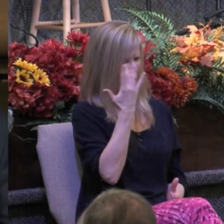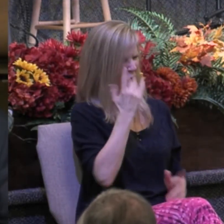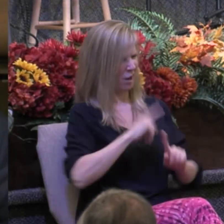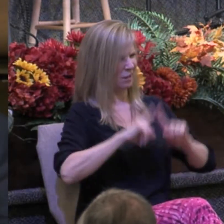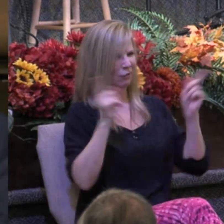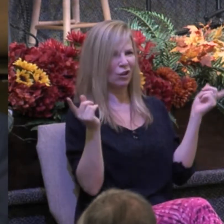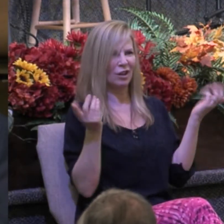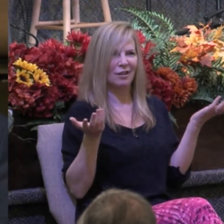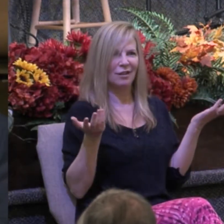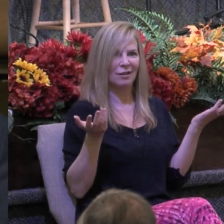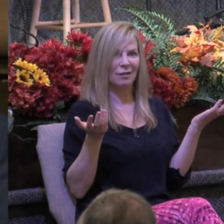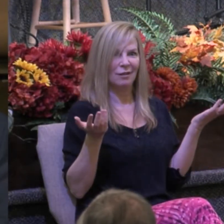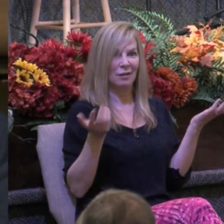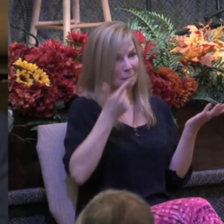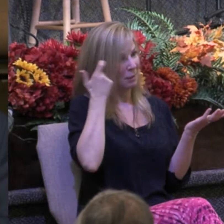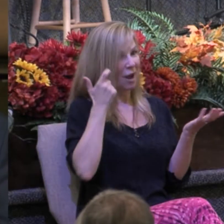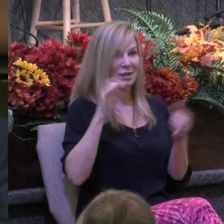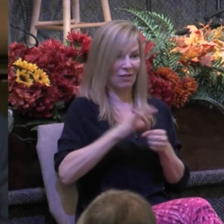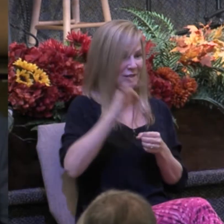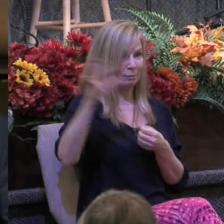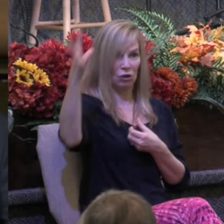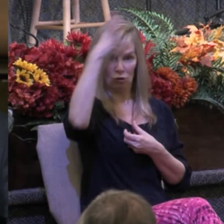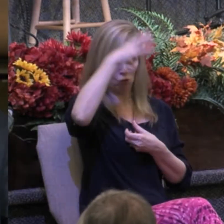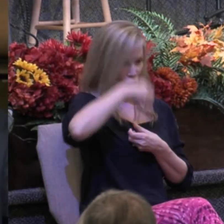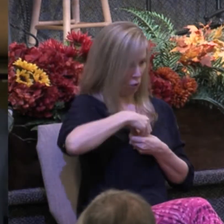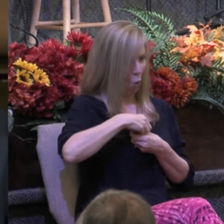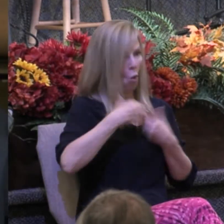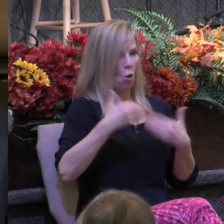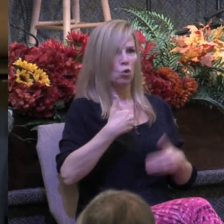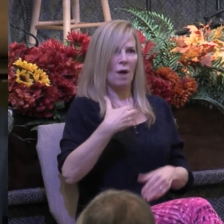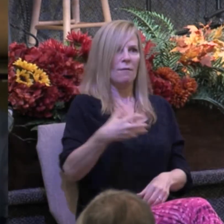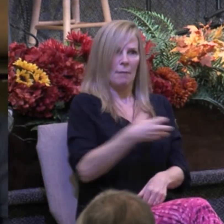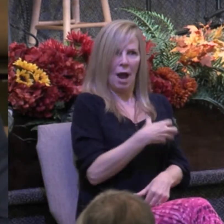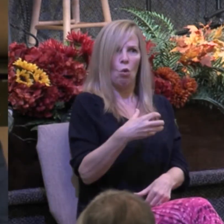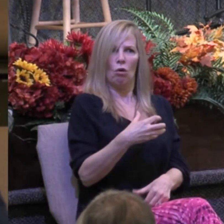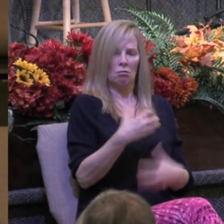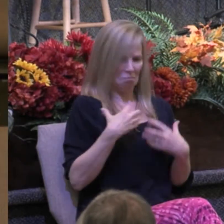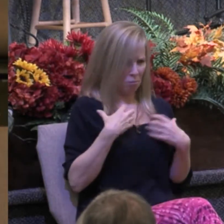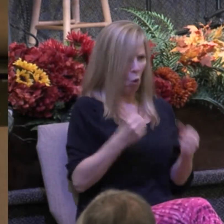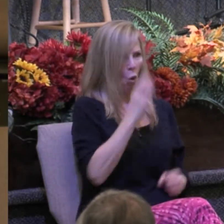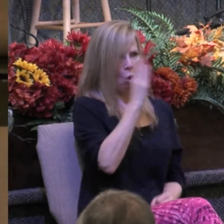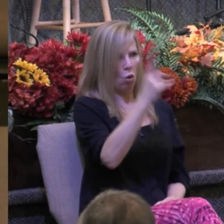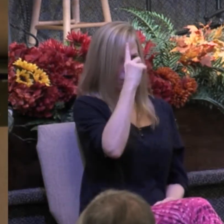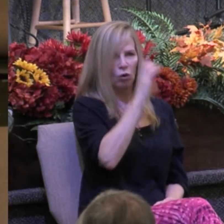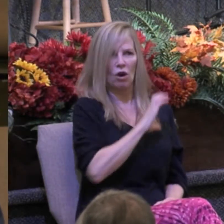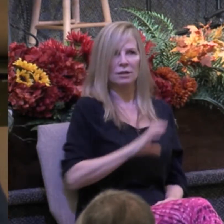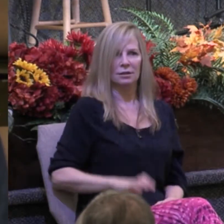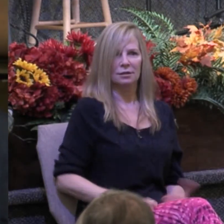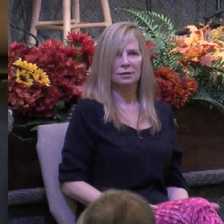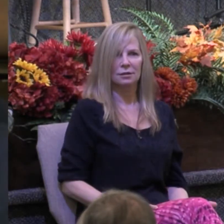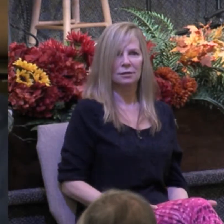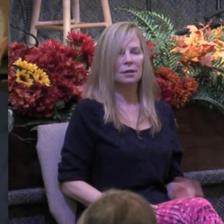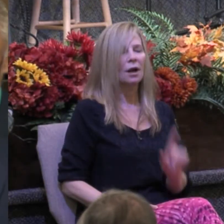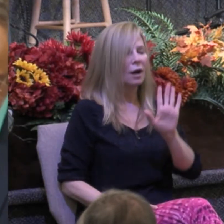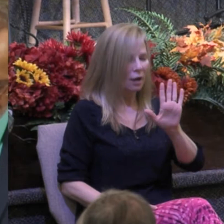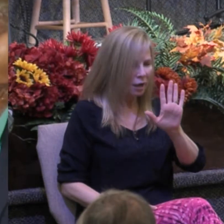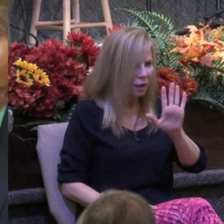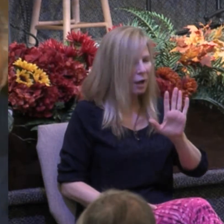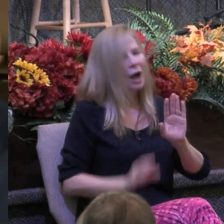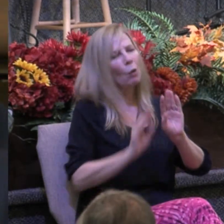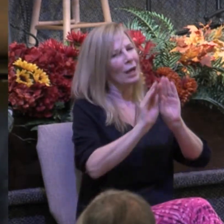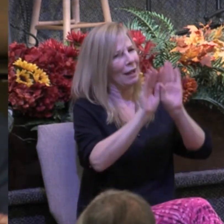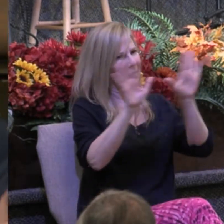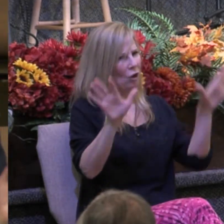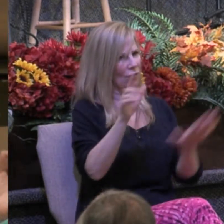Spirit indwells you, he empowers you to be bold for Christ. But here's where I want to clarify something very